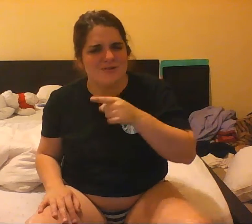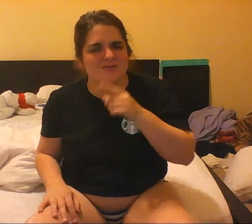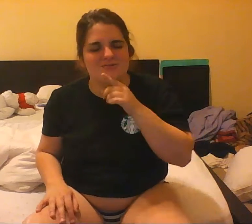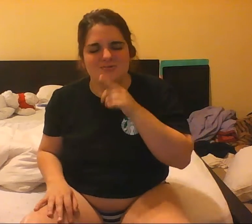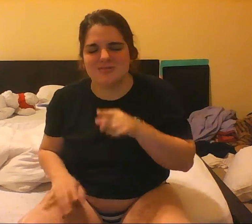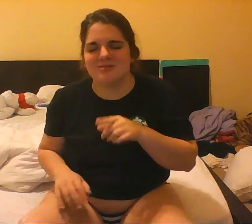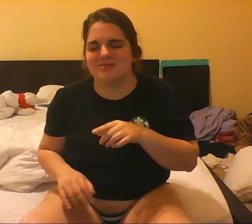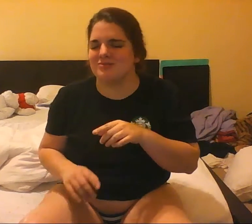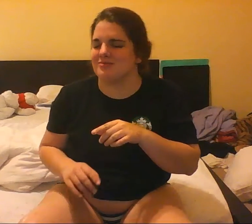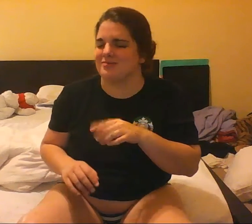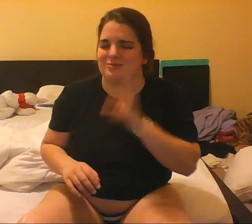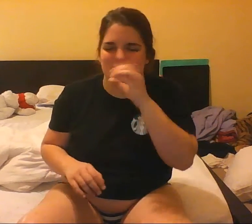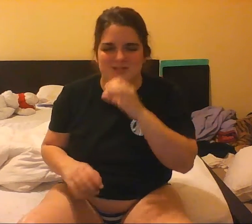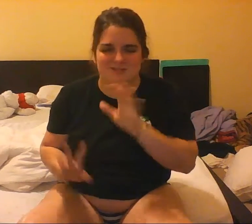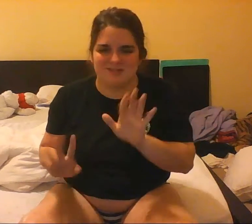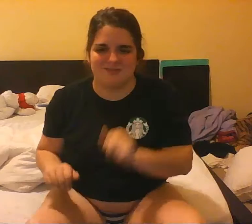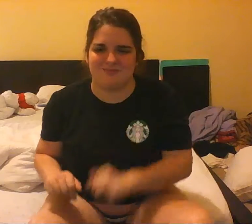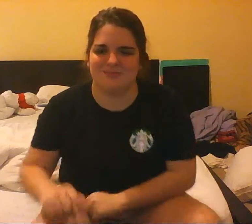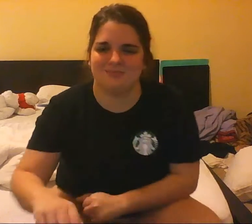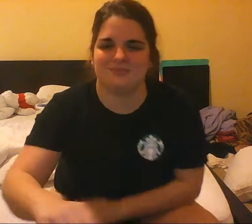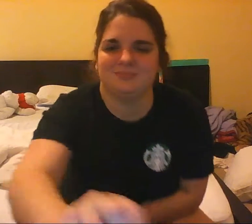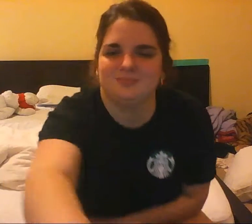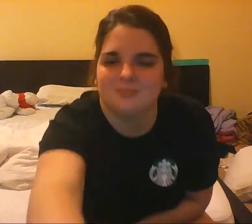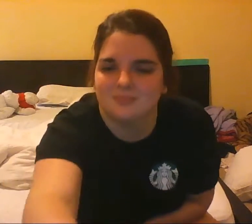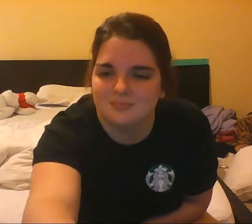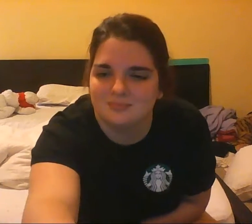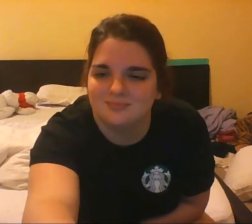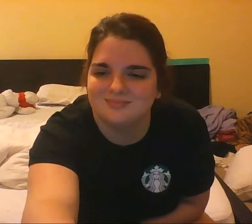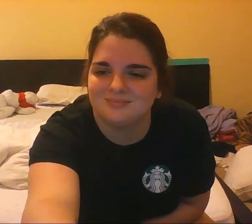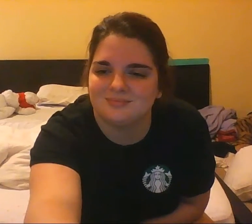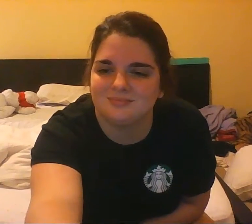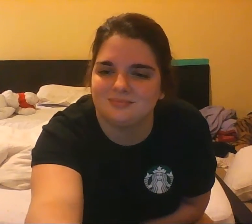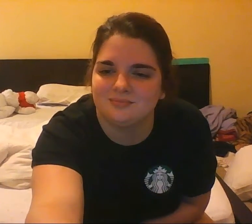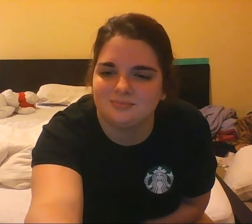stalker. There's also Angel of Buffy. That's one that I